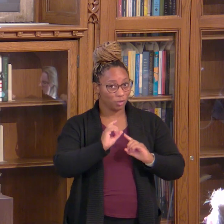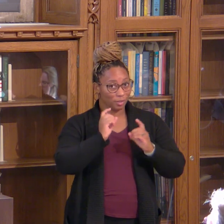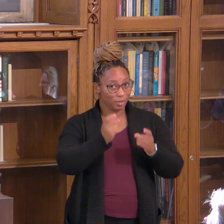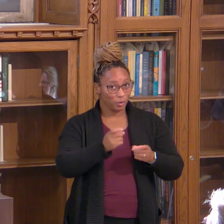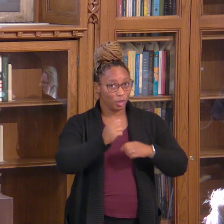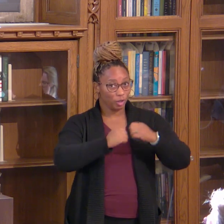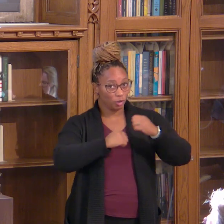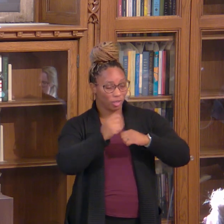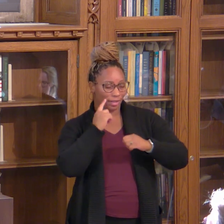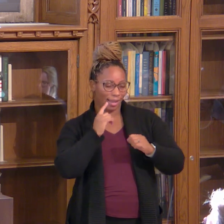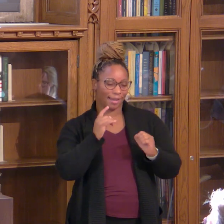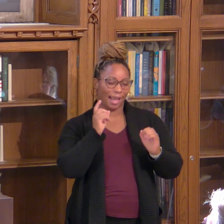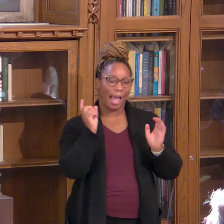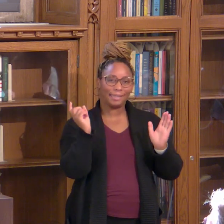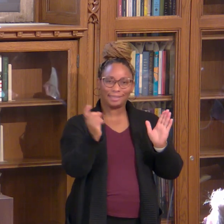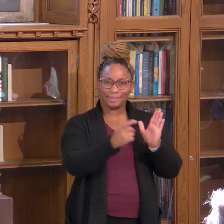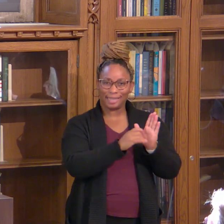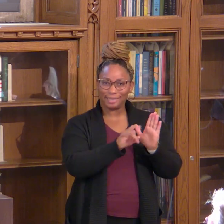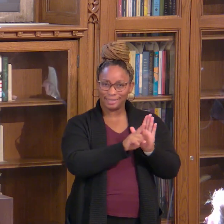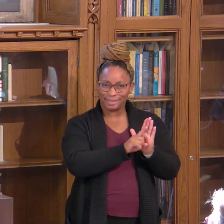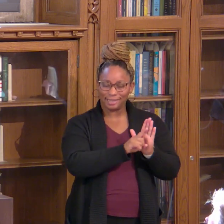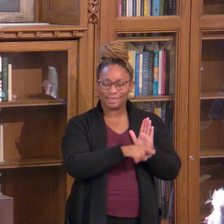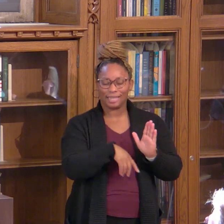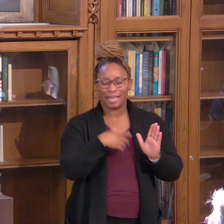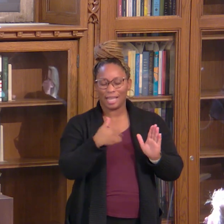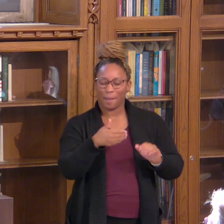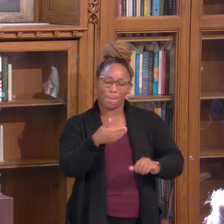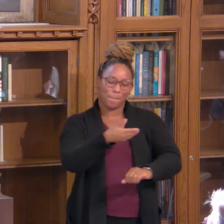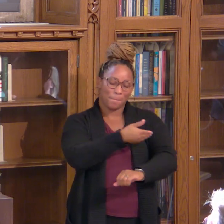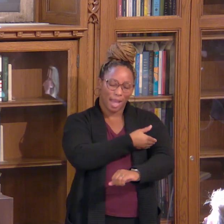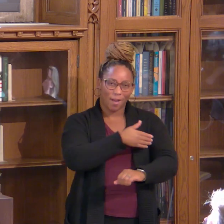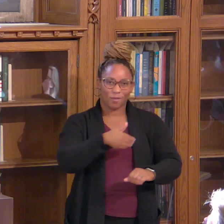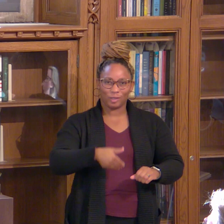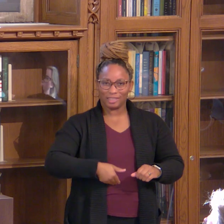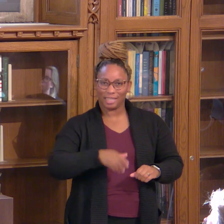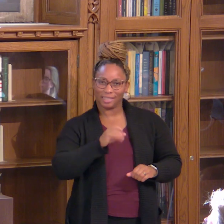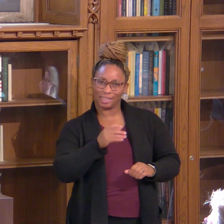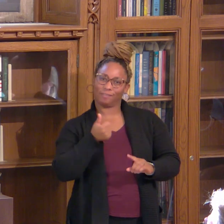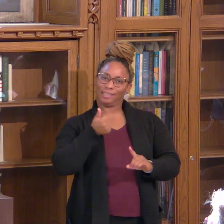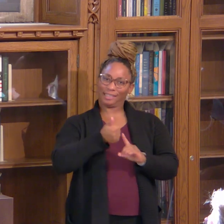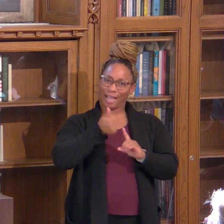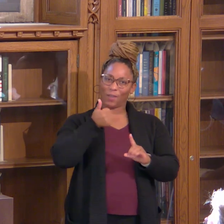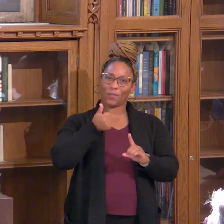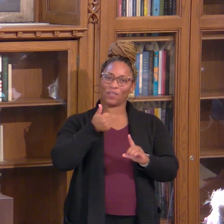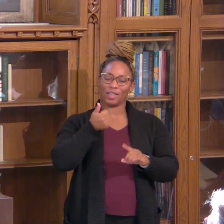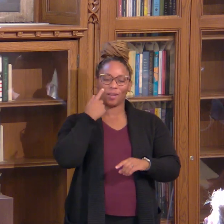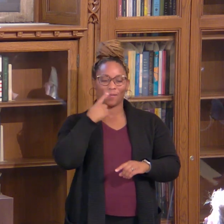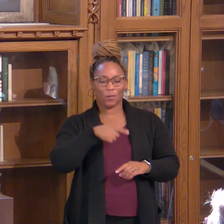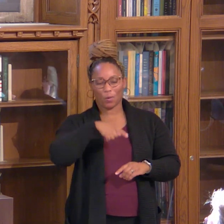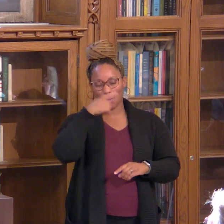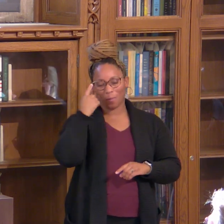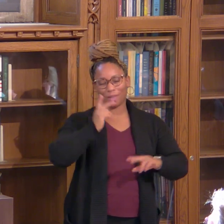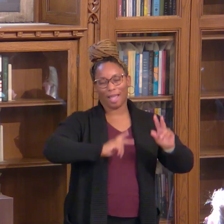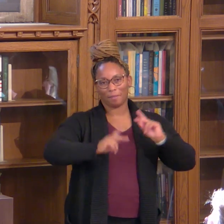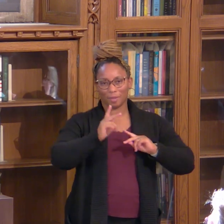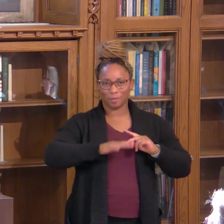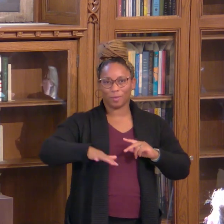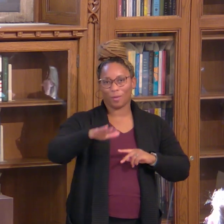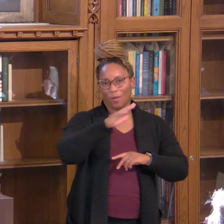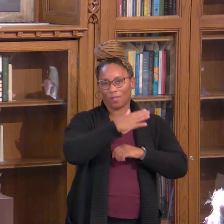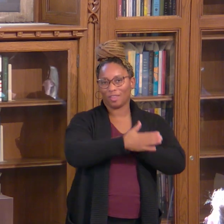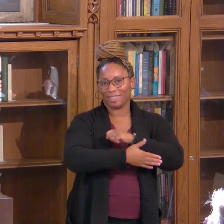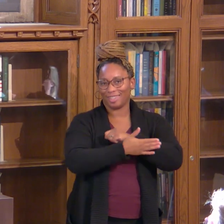an identity a powerful sense of self for Black Folk throughout